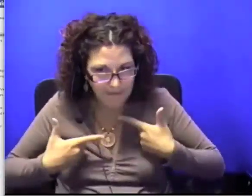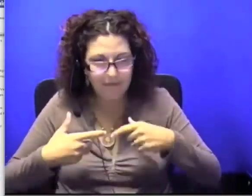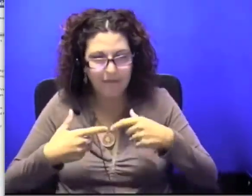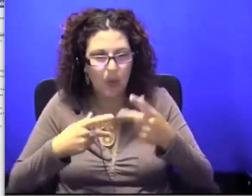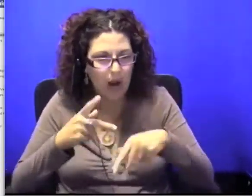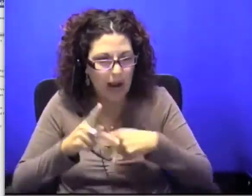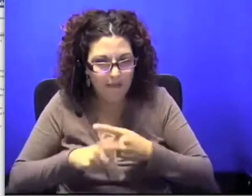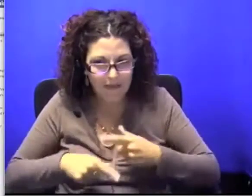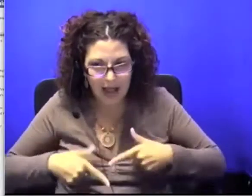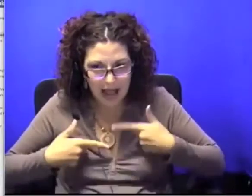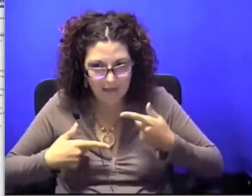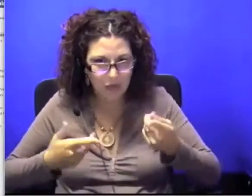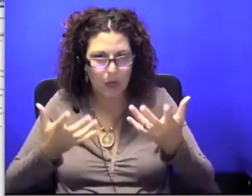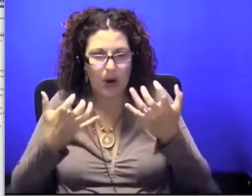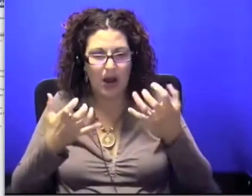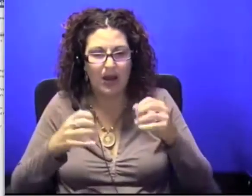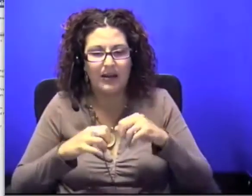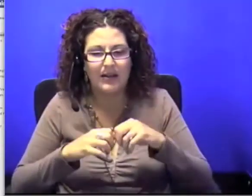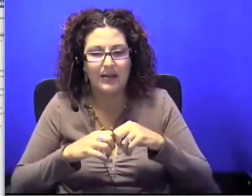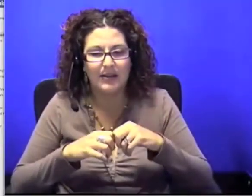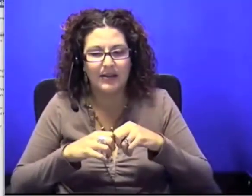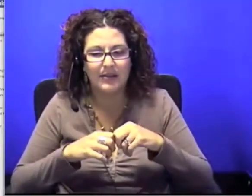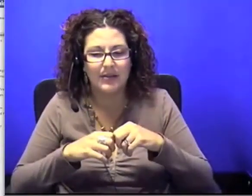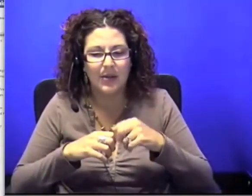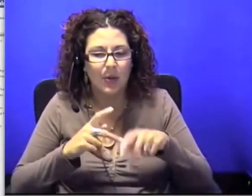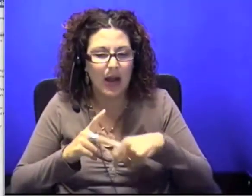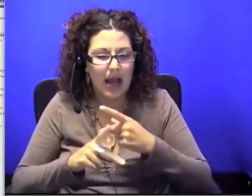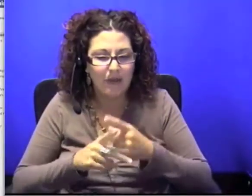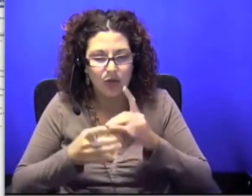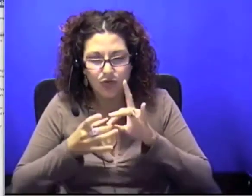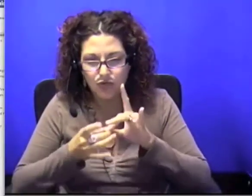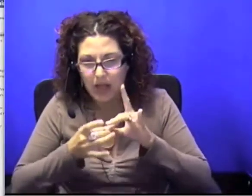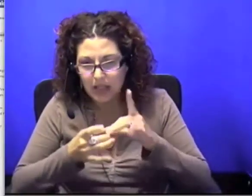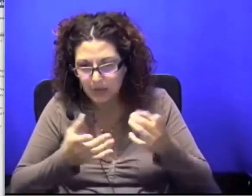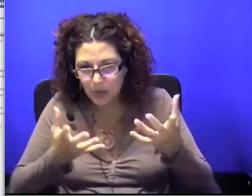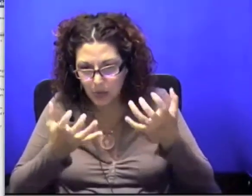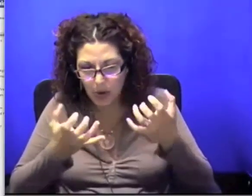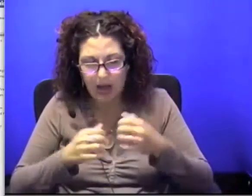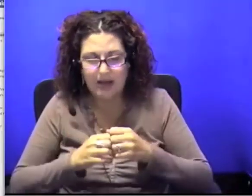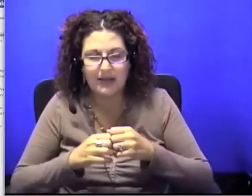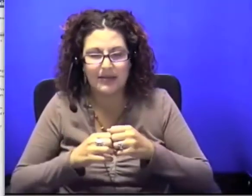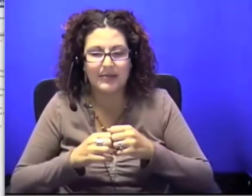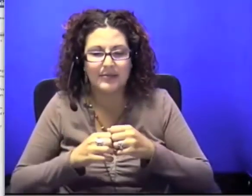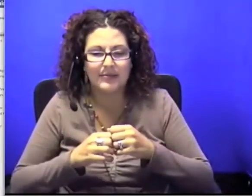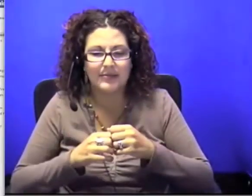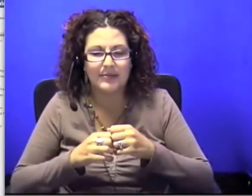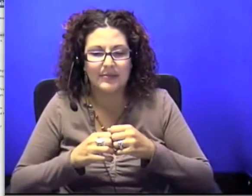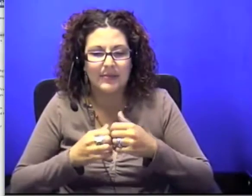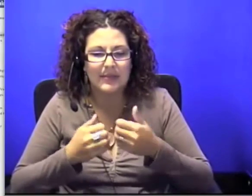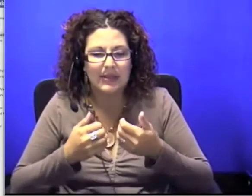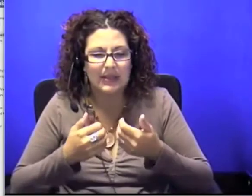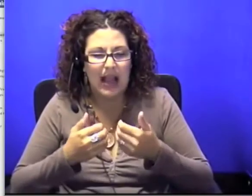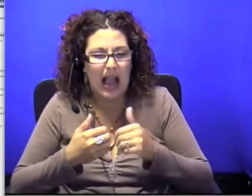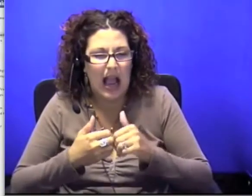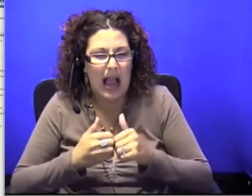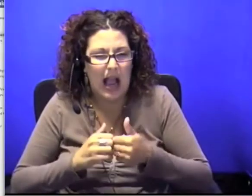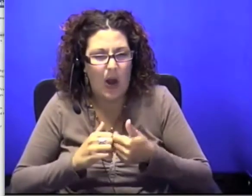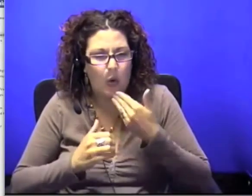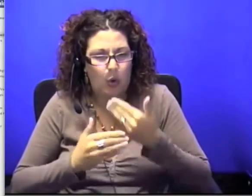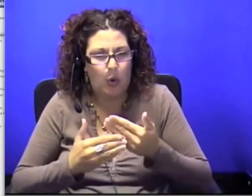you want to live? What kind of lifestyle do you want? What kind of relationships do you want? How good do you want life